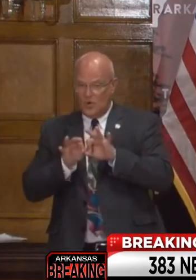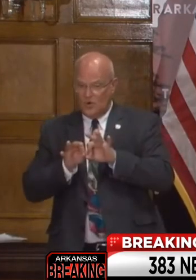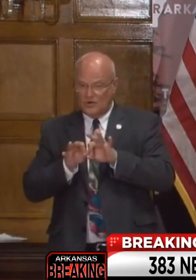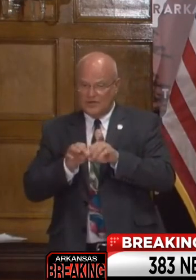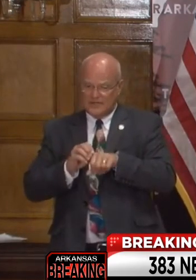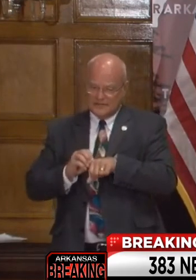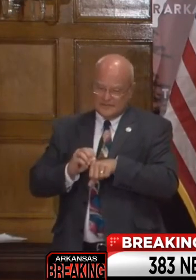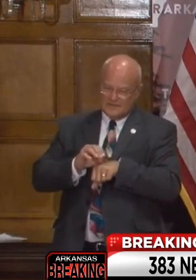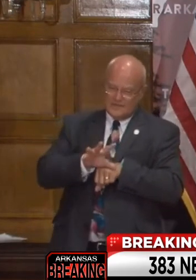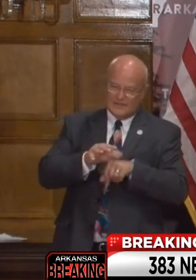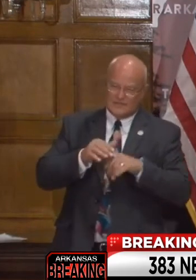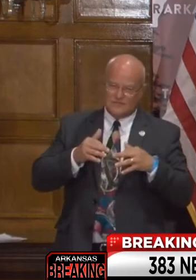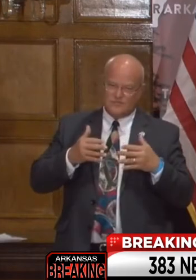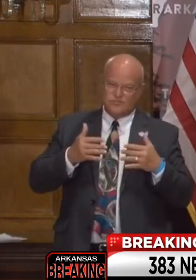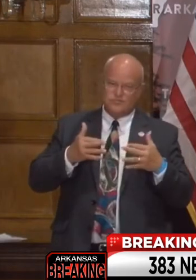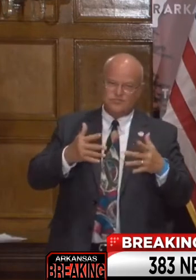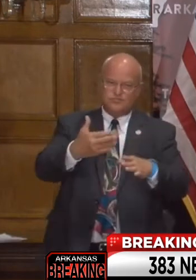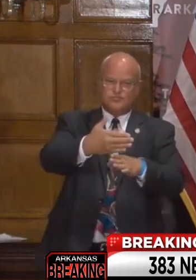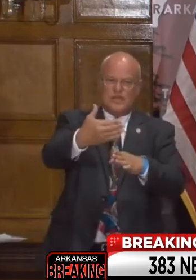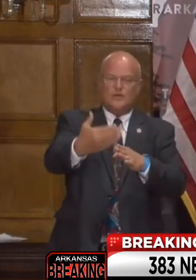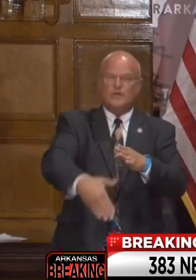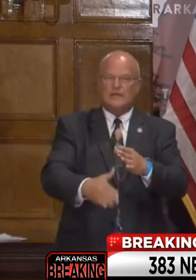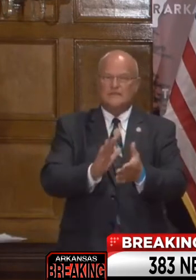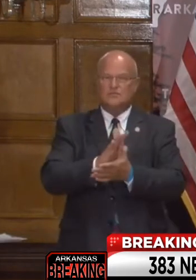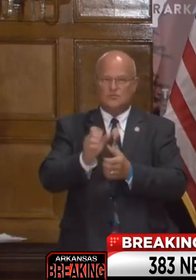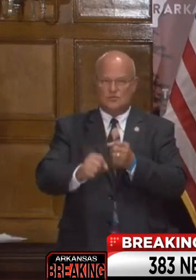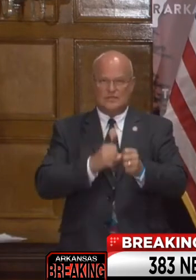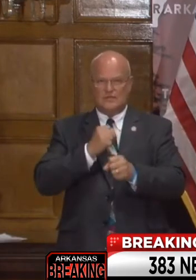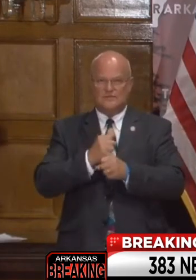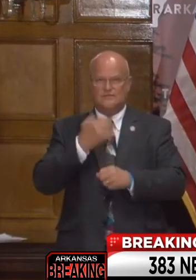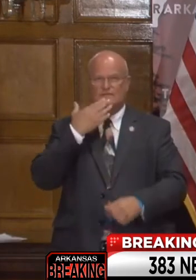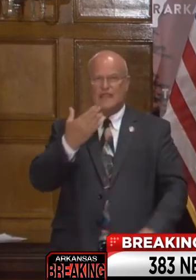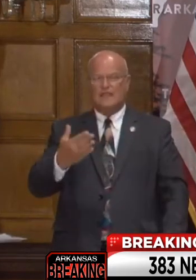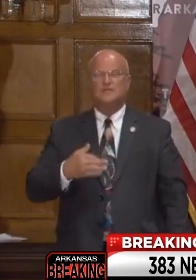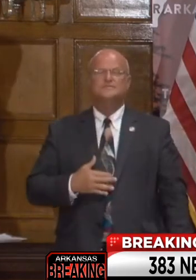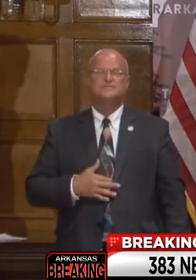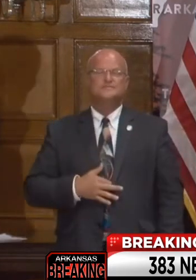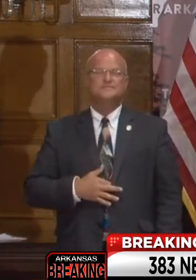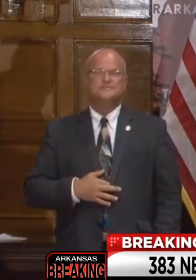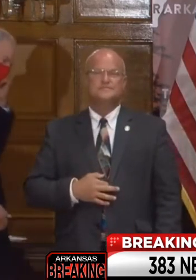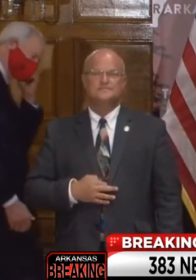the effectiveness and the success of how we end this school year. Thank you, Governor.